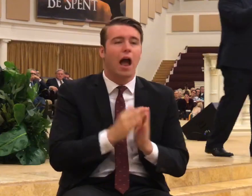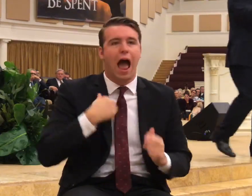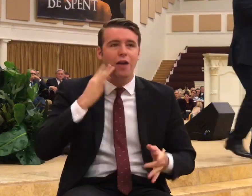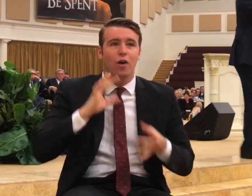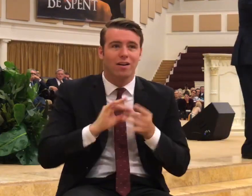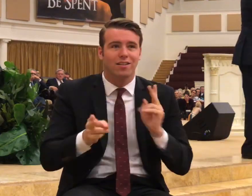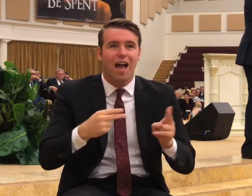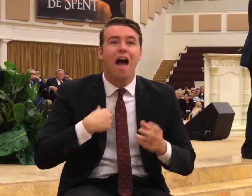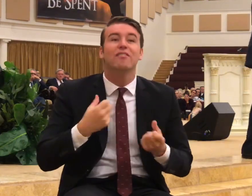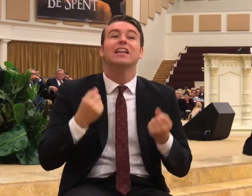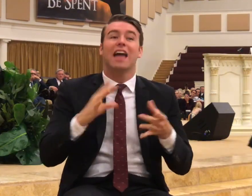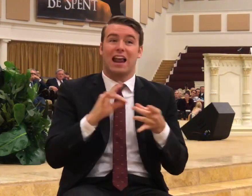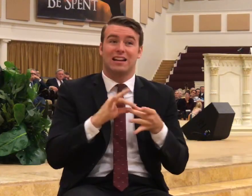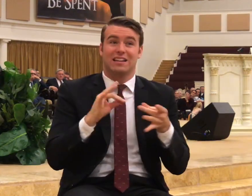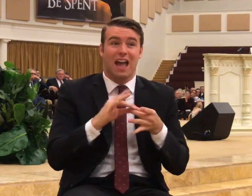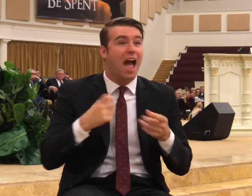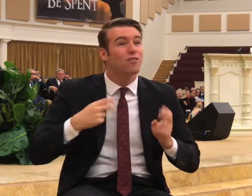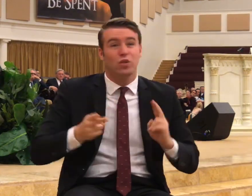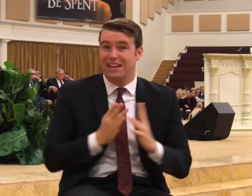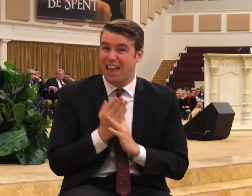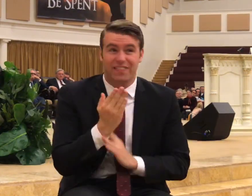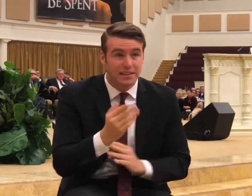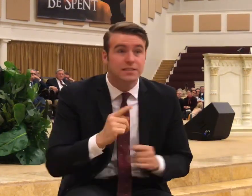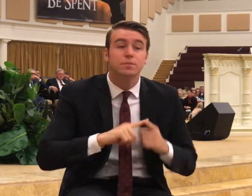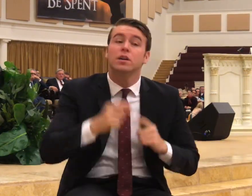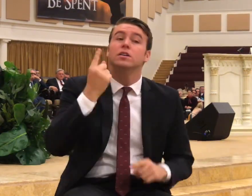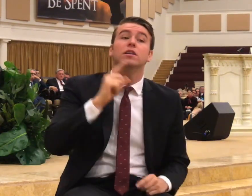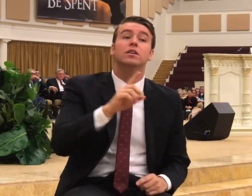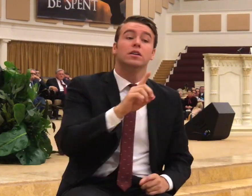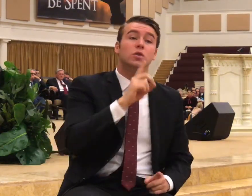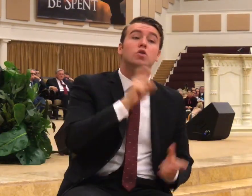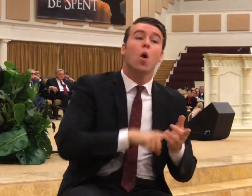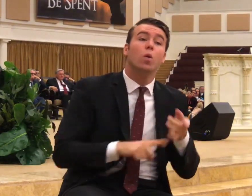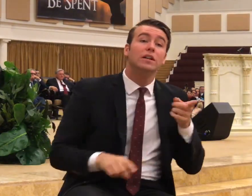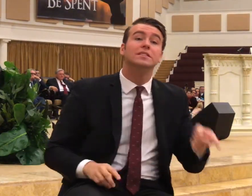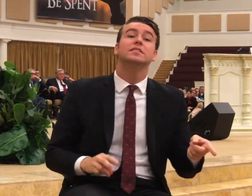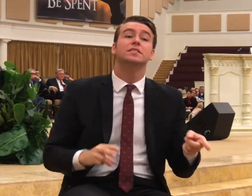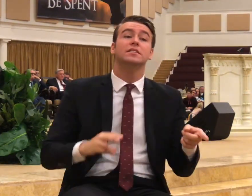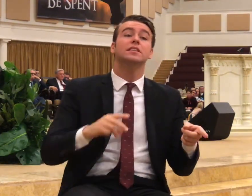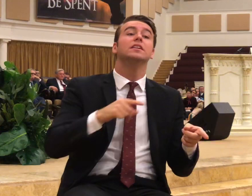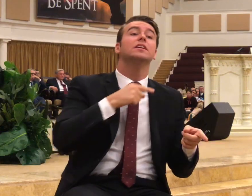90 miles an hour. I got a lot of ground to cover and you got to get this. But notice, he